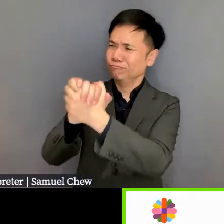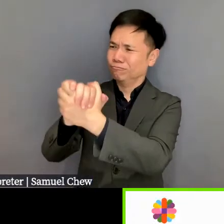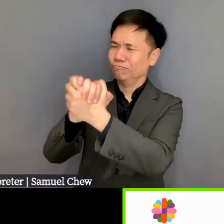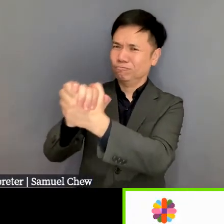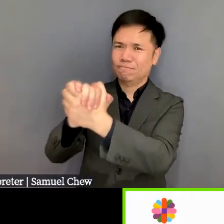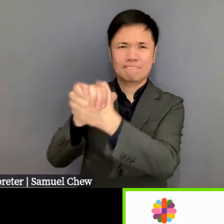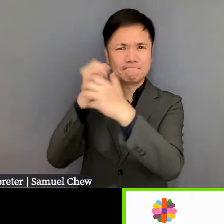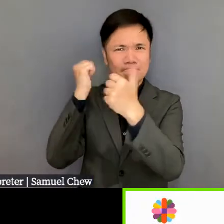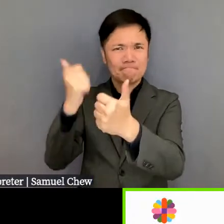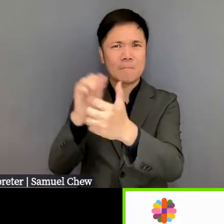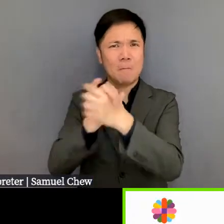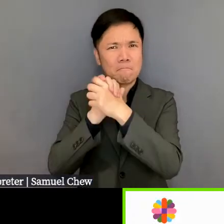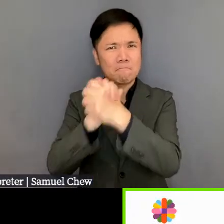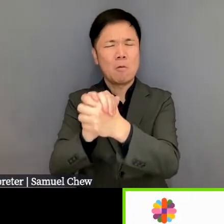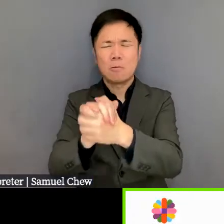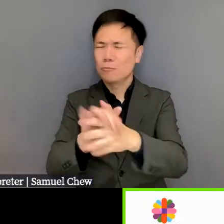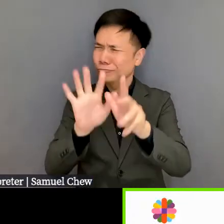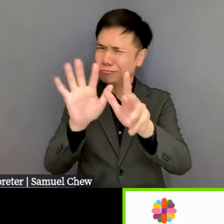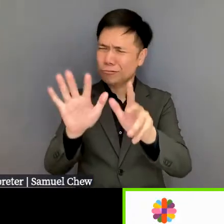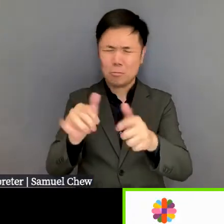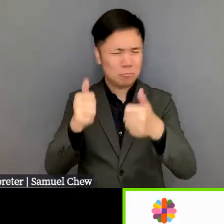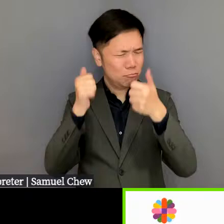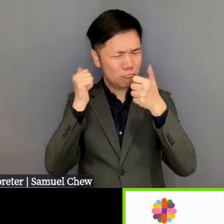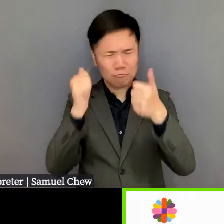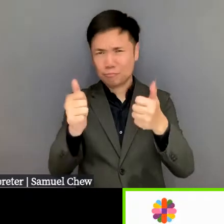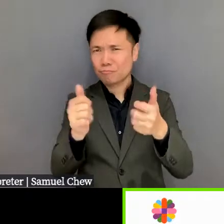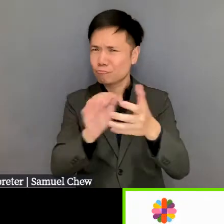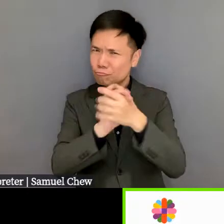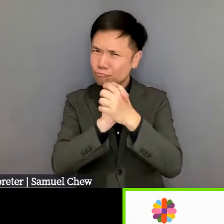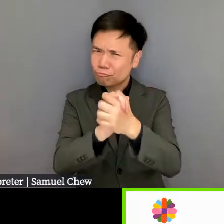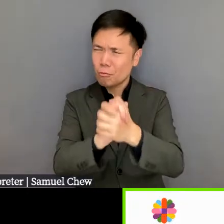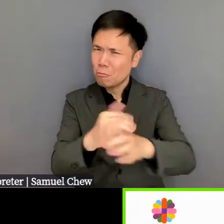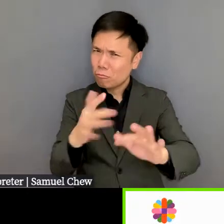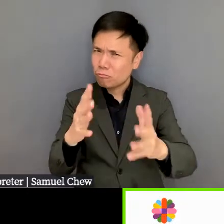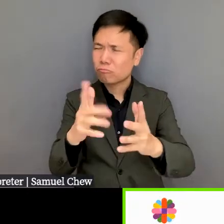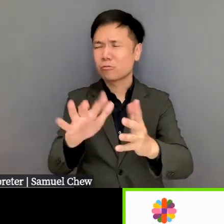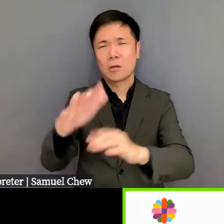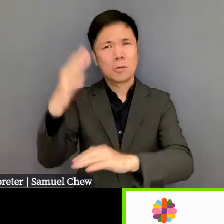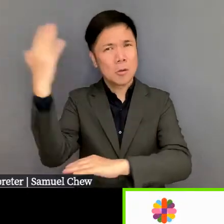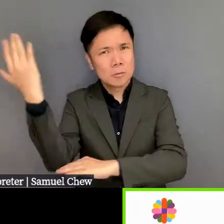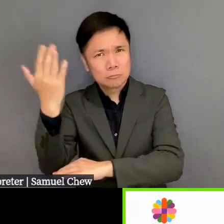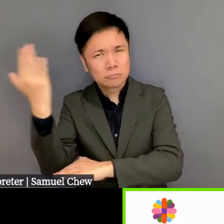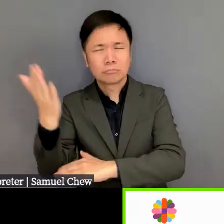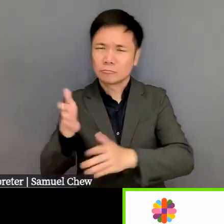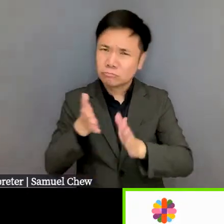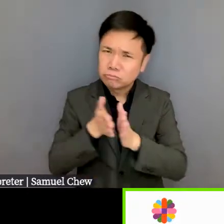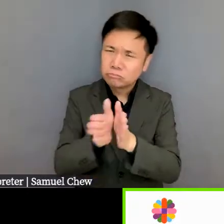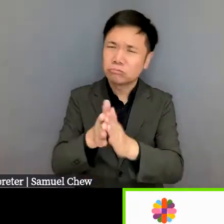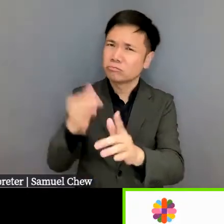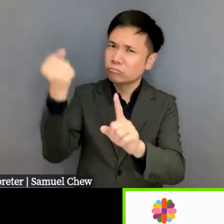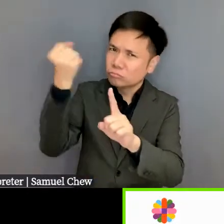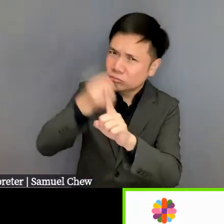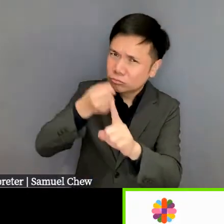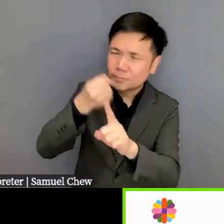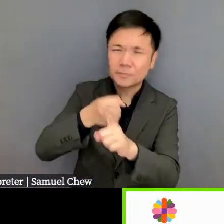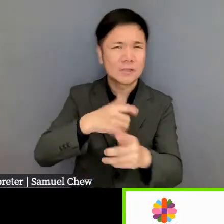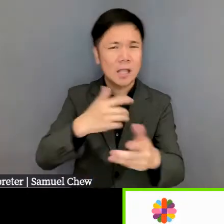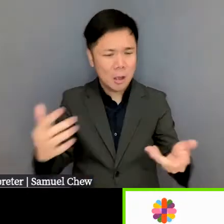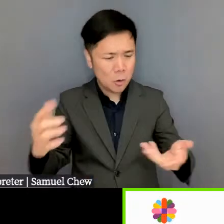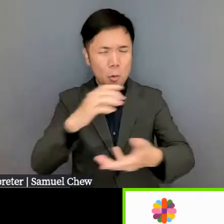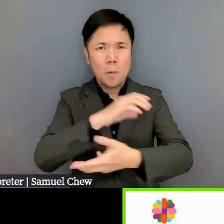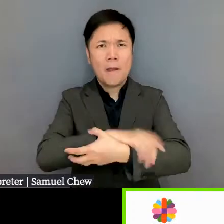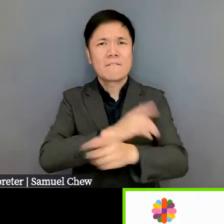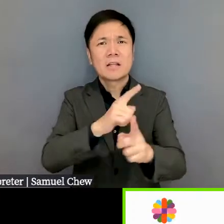doing so much, collecting so much information, pushing the collaboration with different